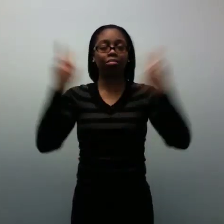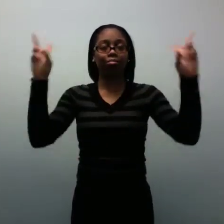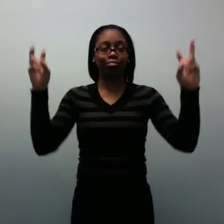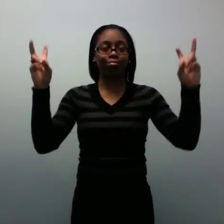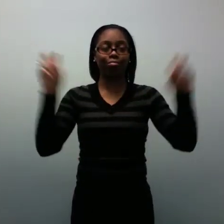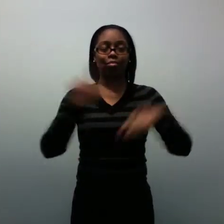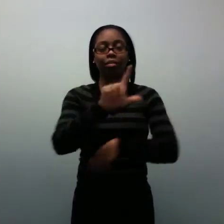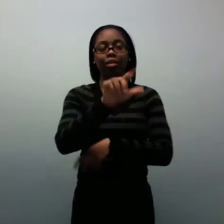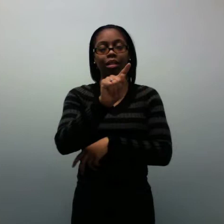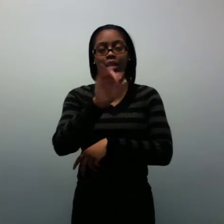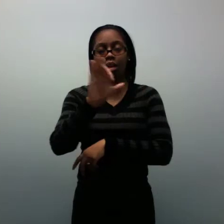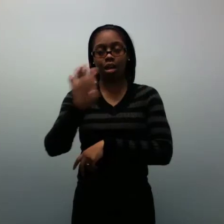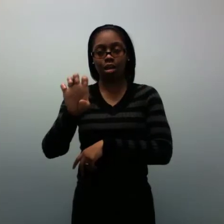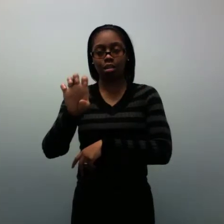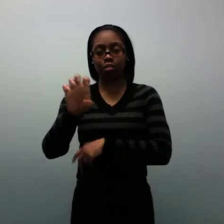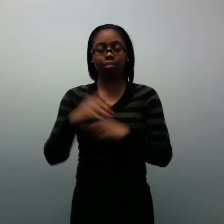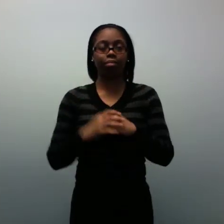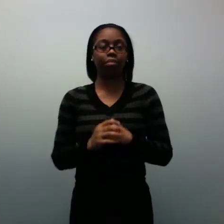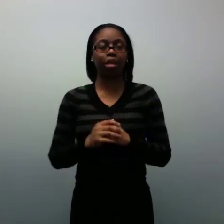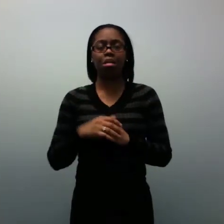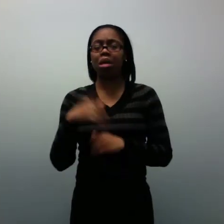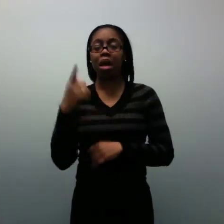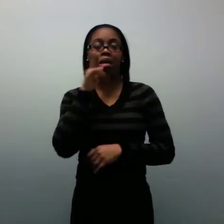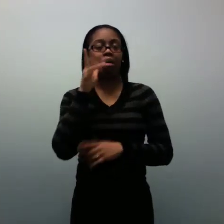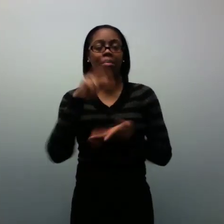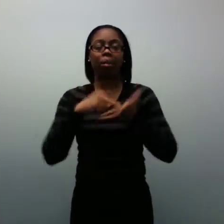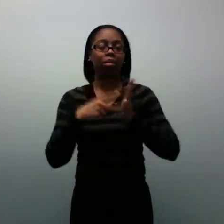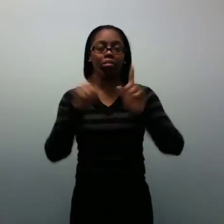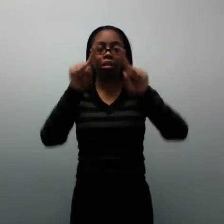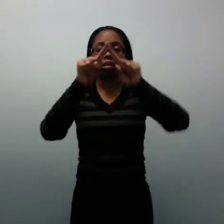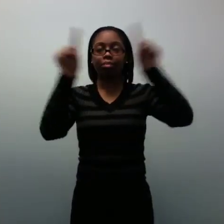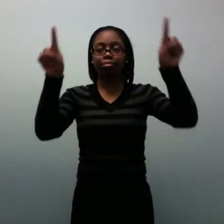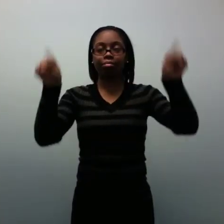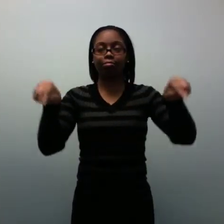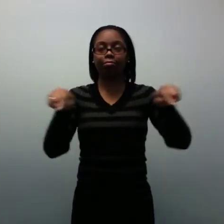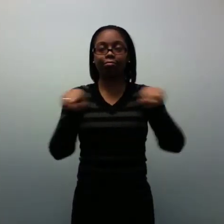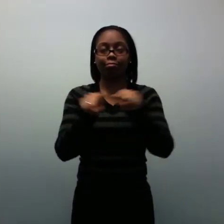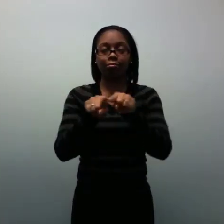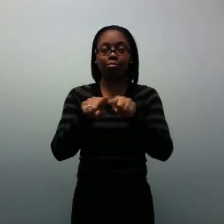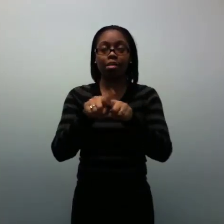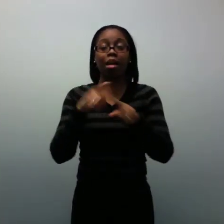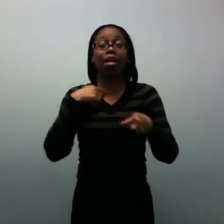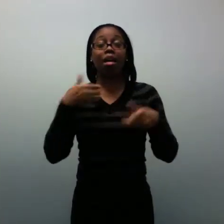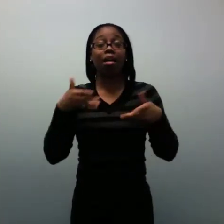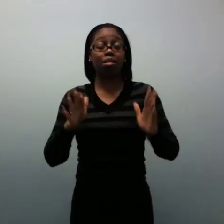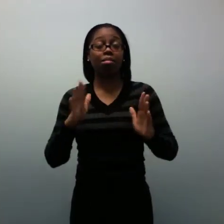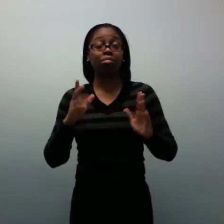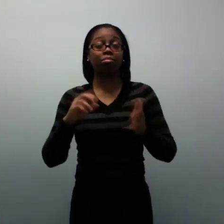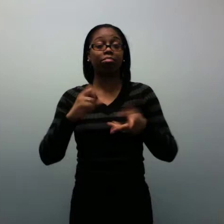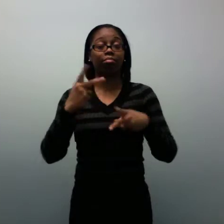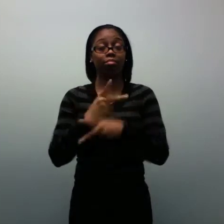And basically, a lattice is just a rectangle that allows us to multiply, and I believe is a much more efficient way of